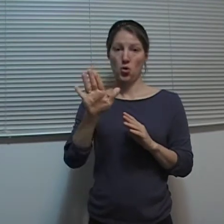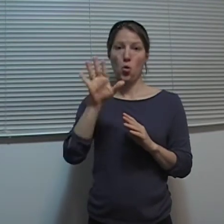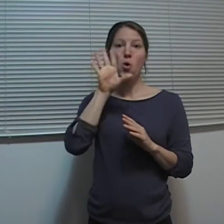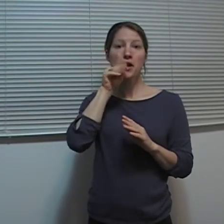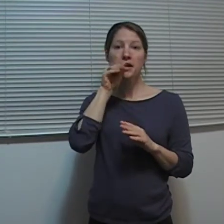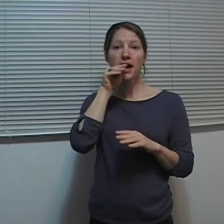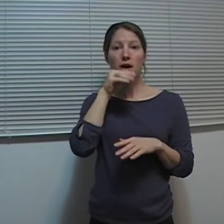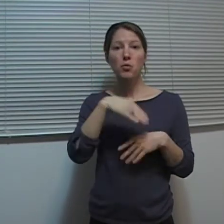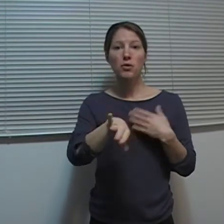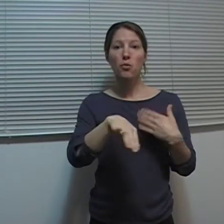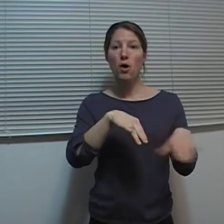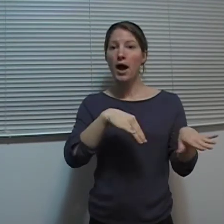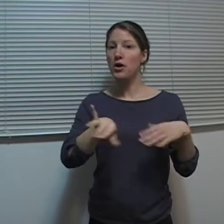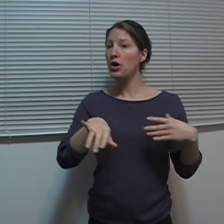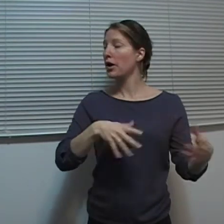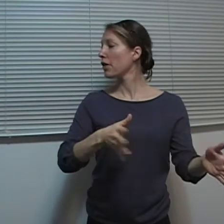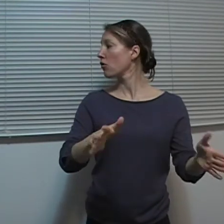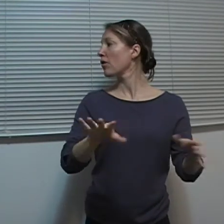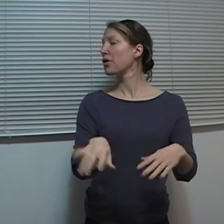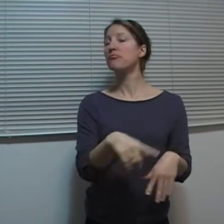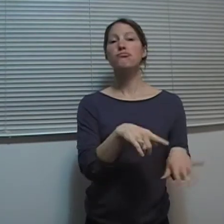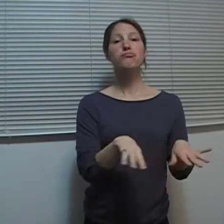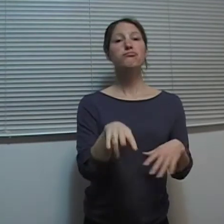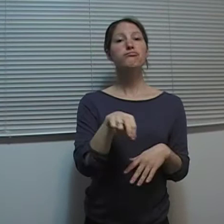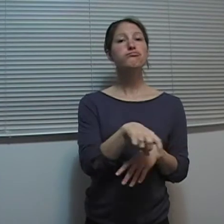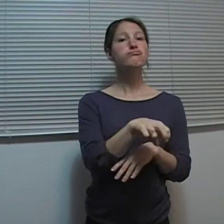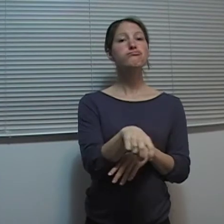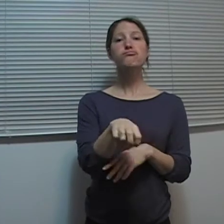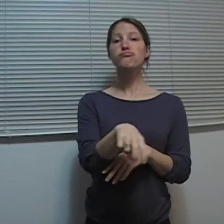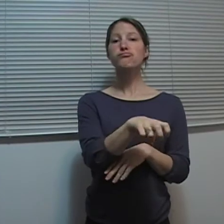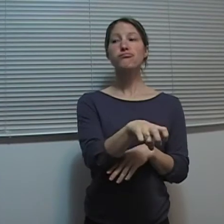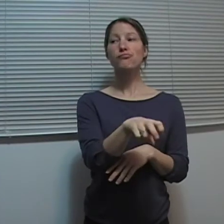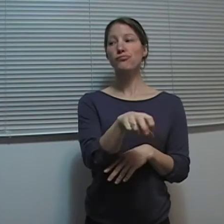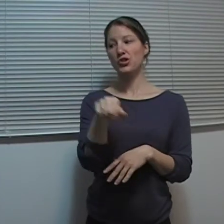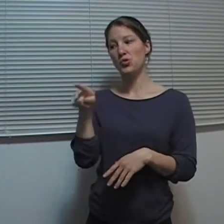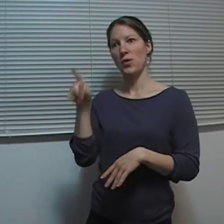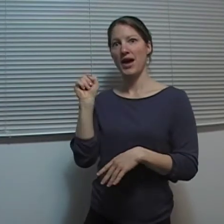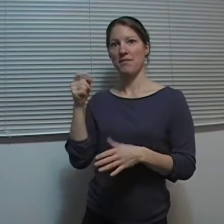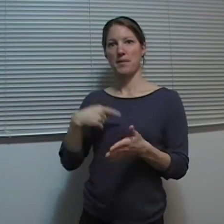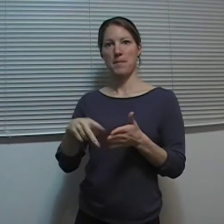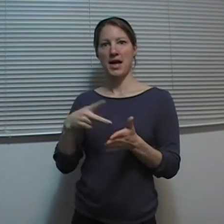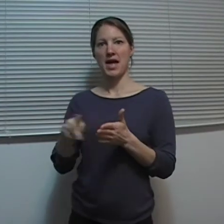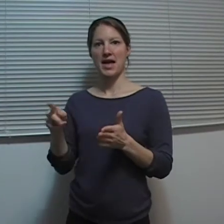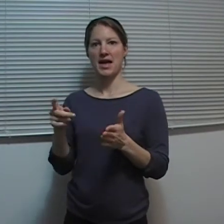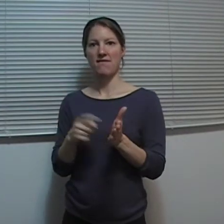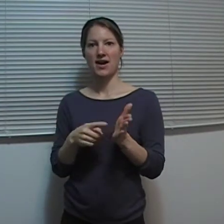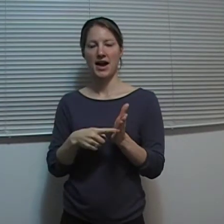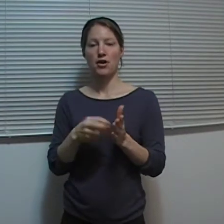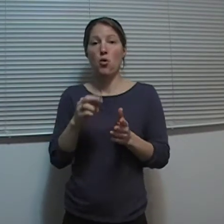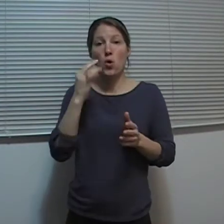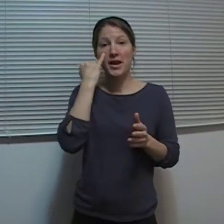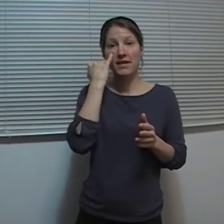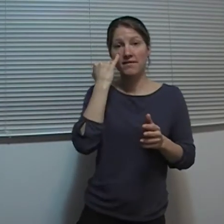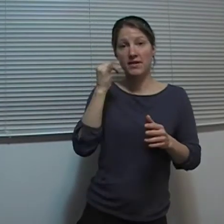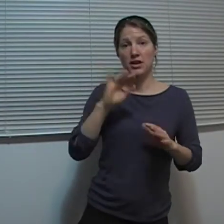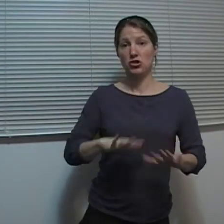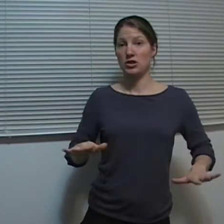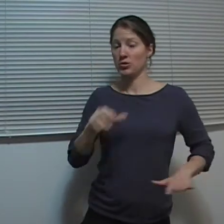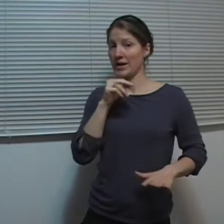your children were not home by 8 o'clock at night, which was the curfew in Stratford. You paid a fine. You were even